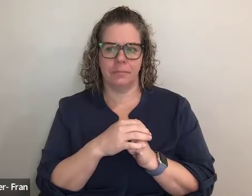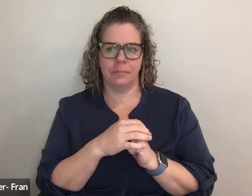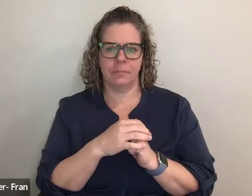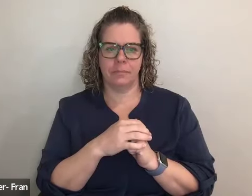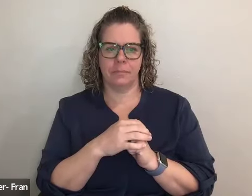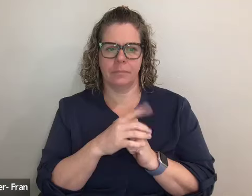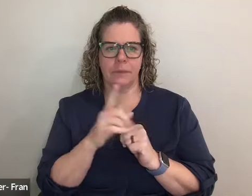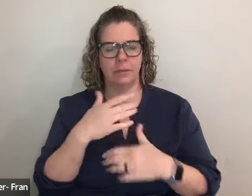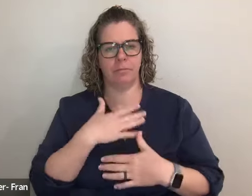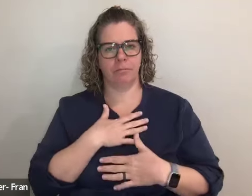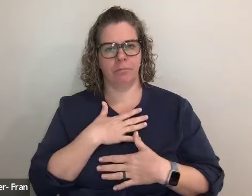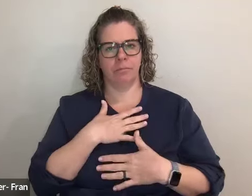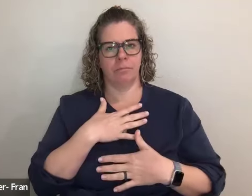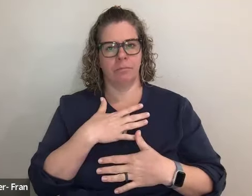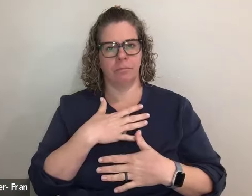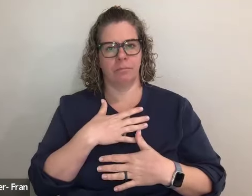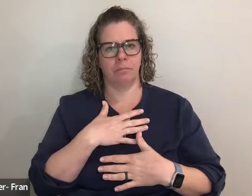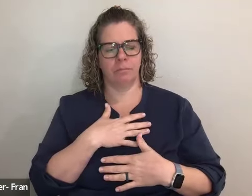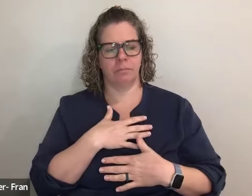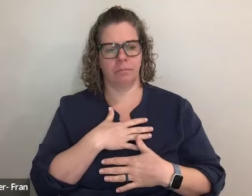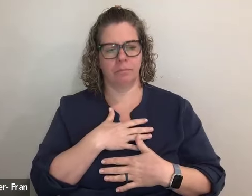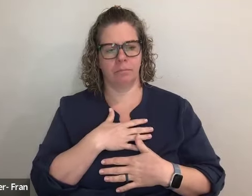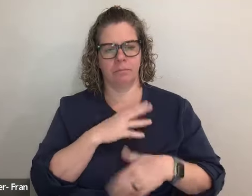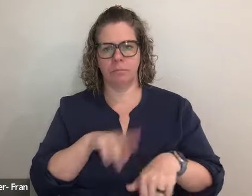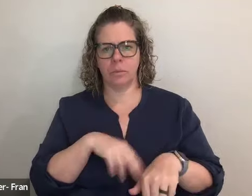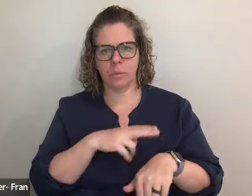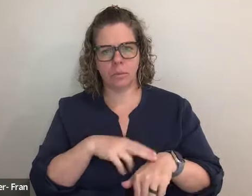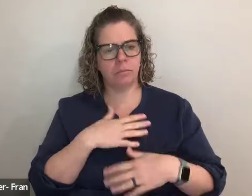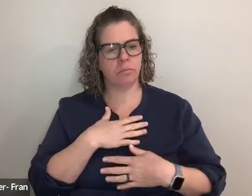And as you breathe your natural pace,